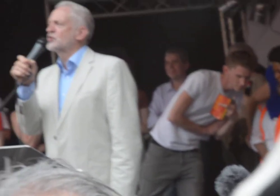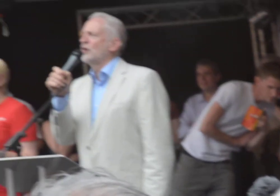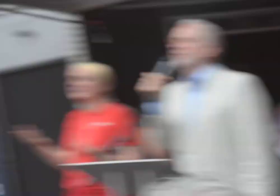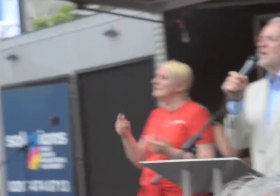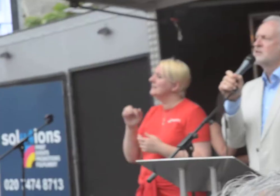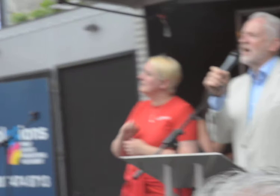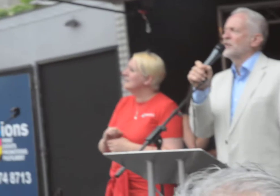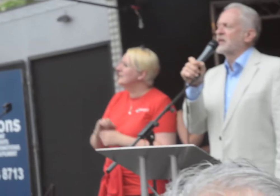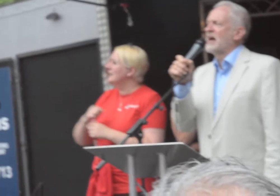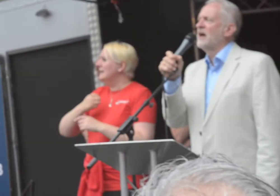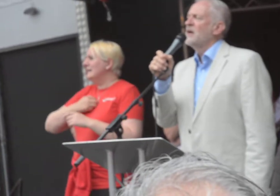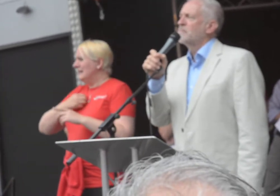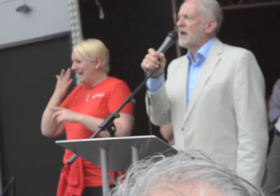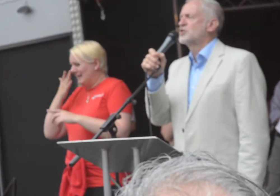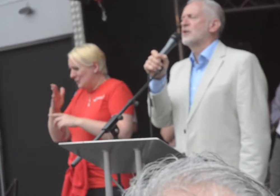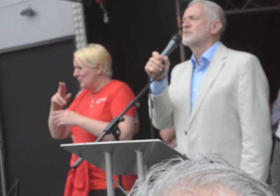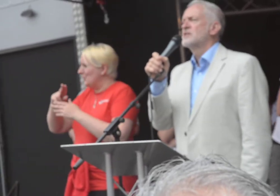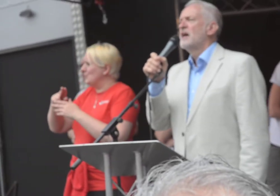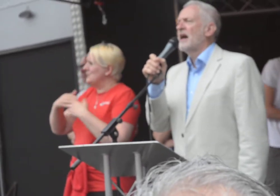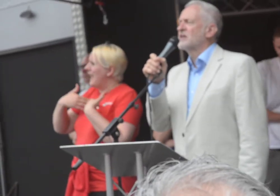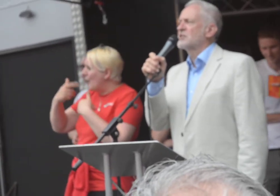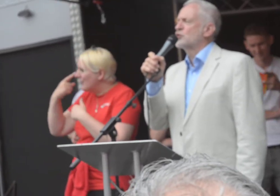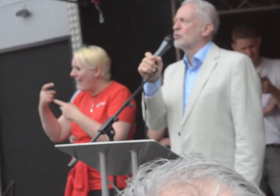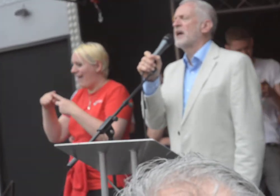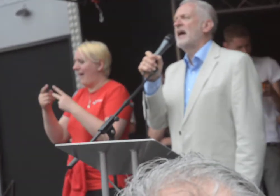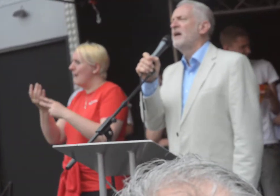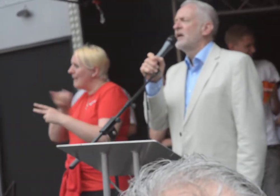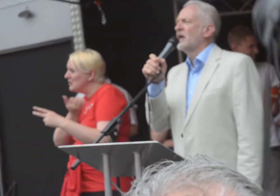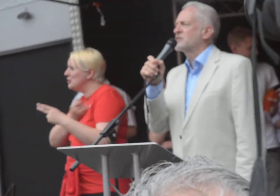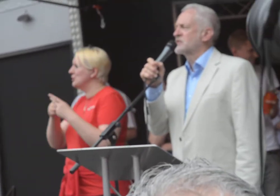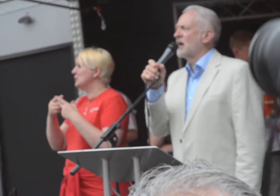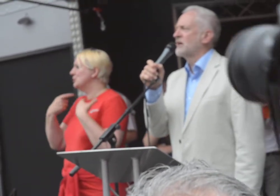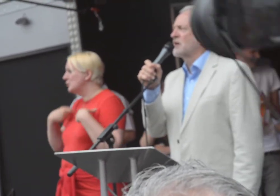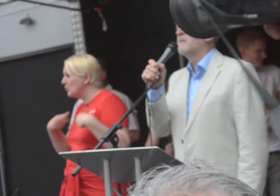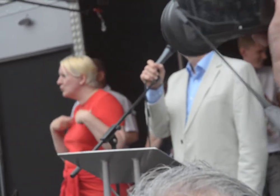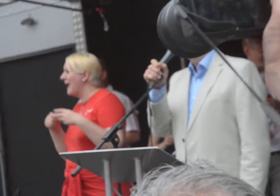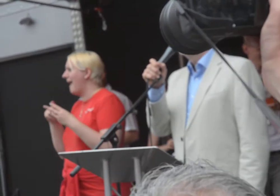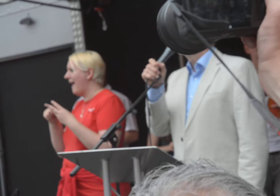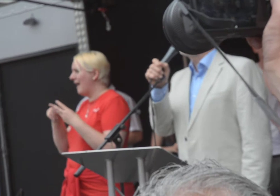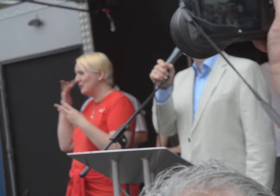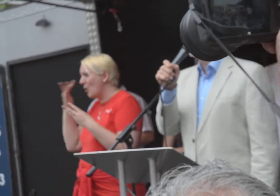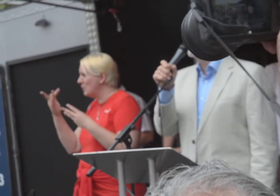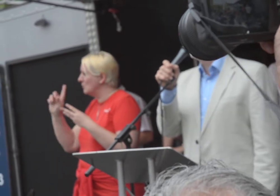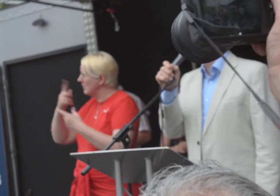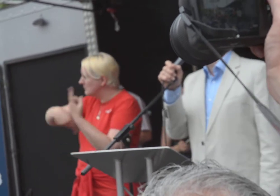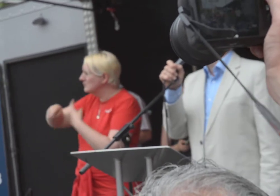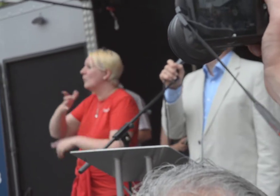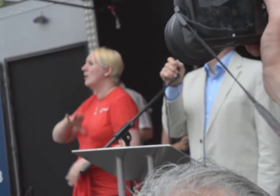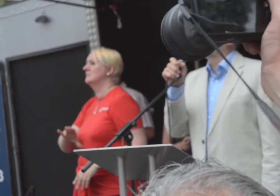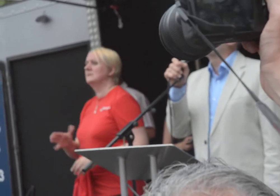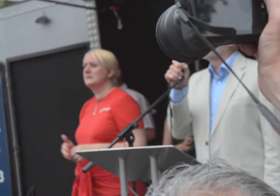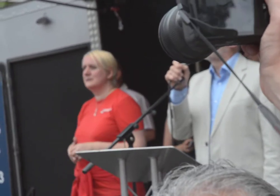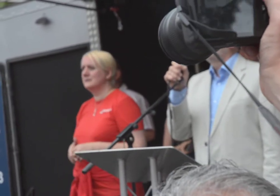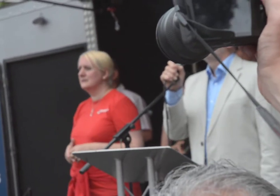the attitude to healthcare, pensions and social care in our society. Those that came home from the